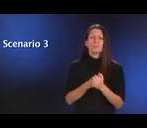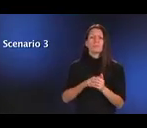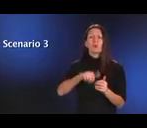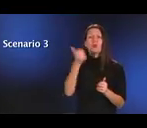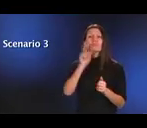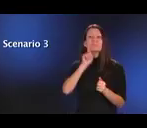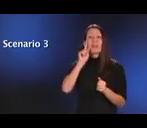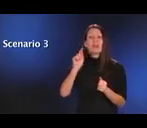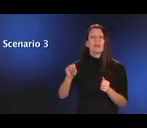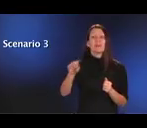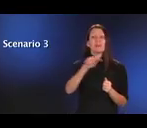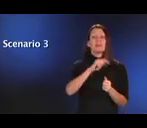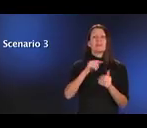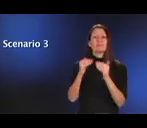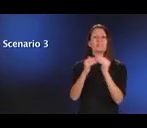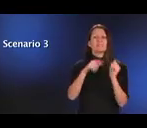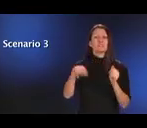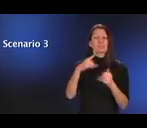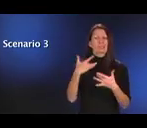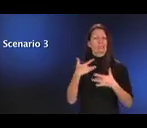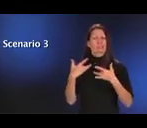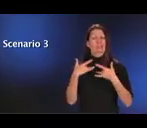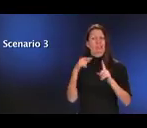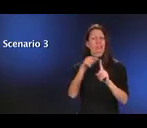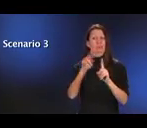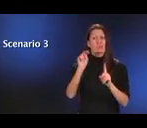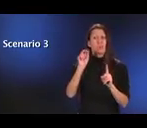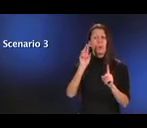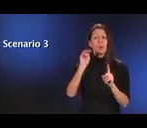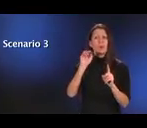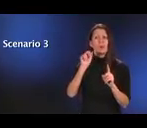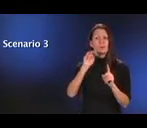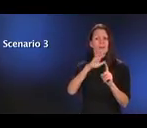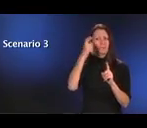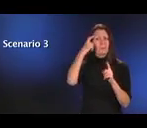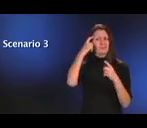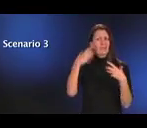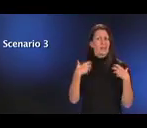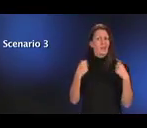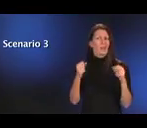Some of the other deaf peers are concerned about Norman's mental health.